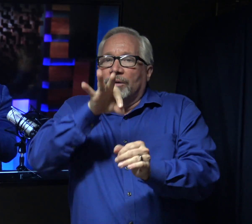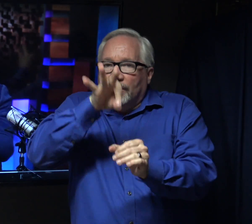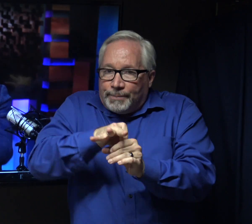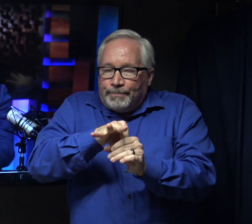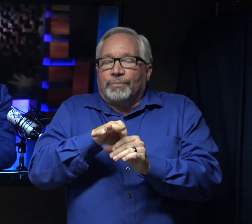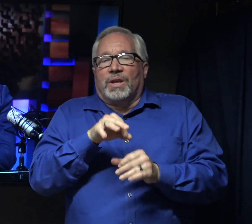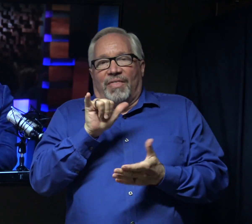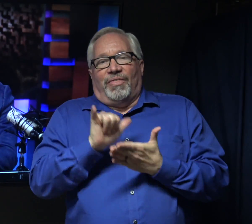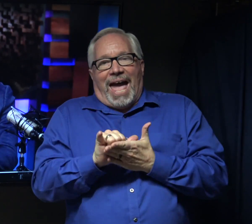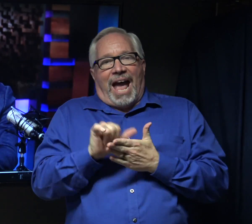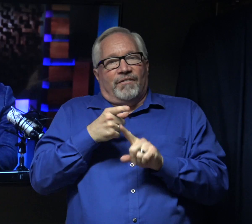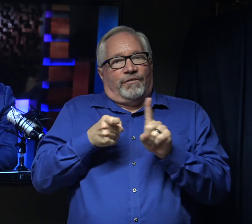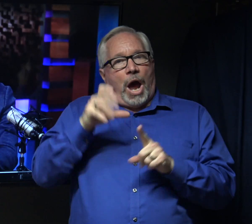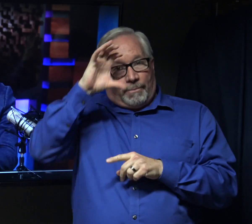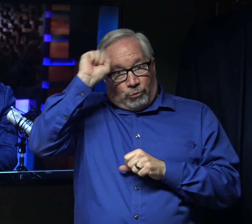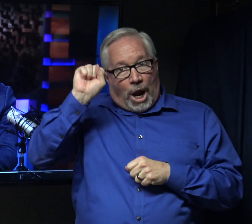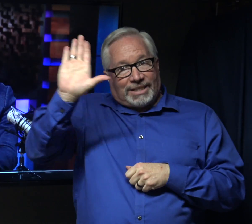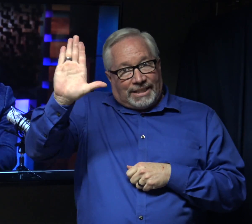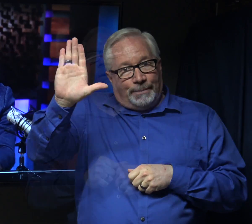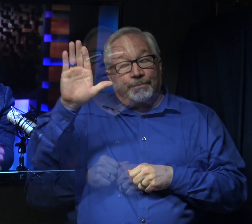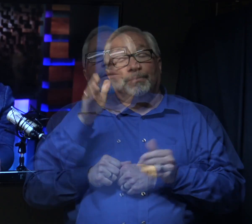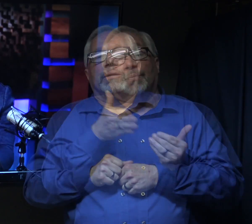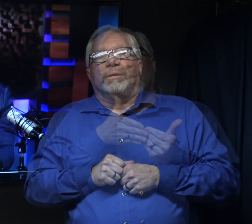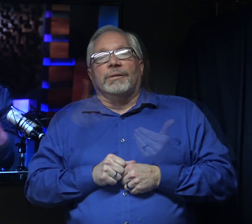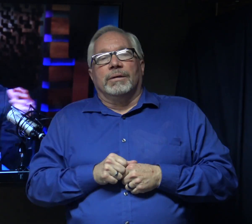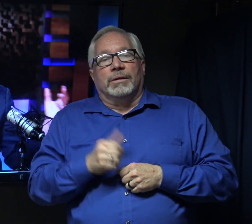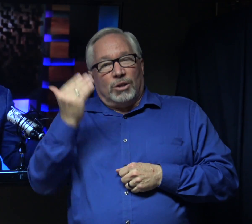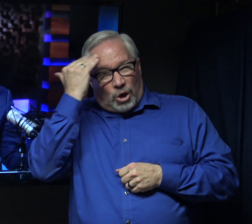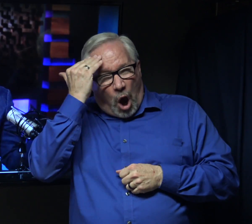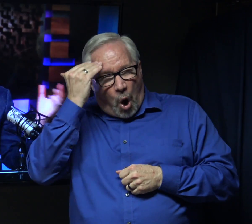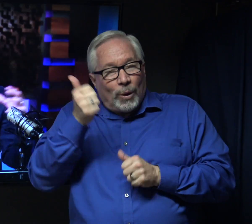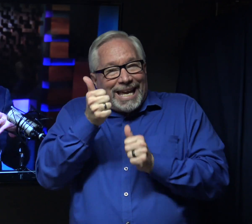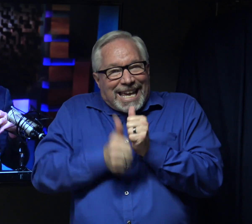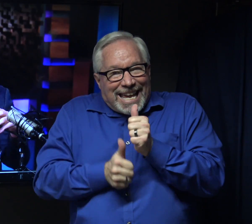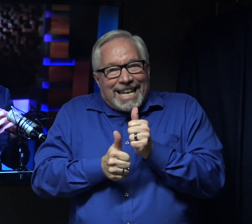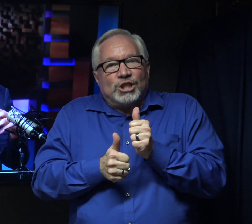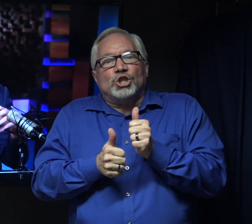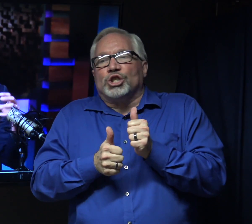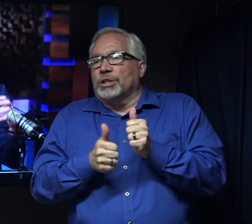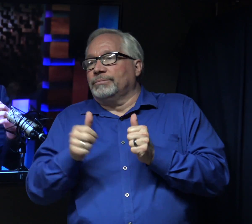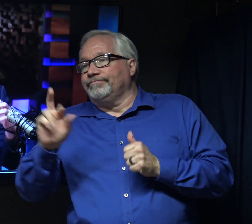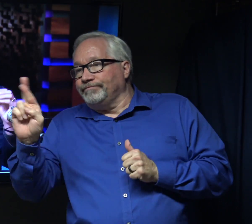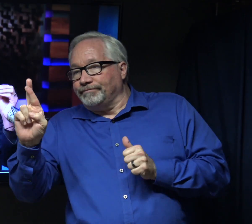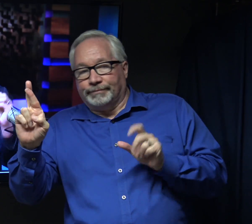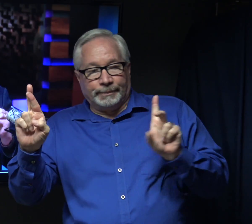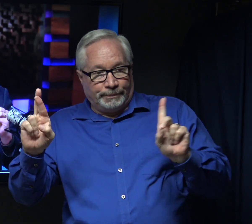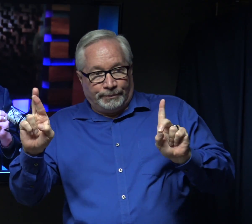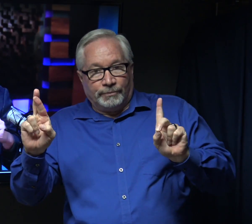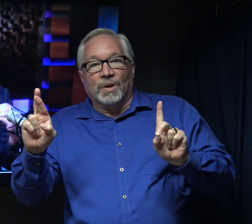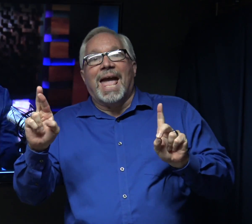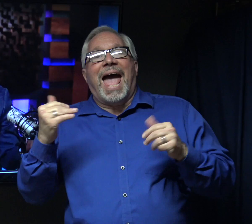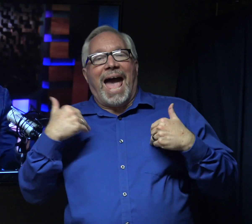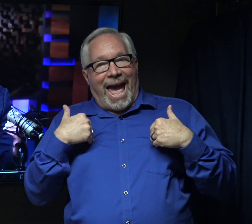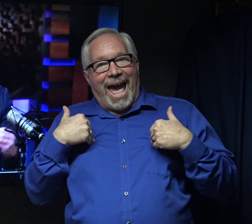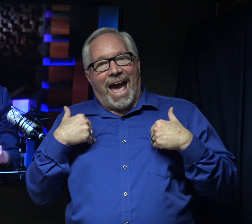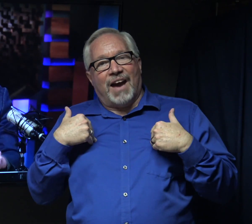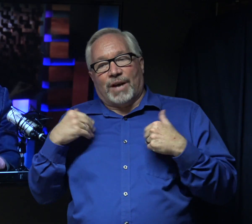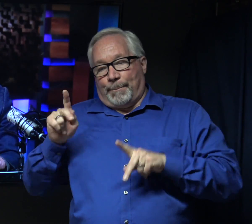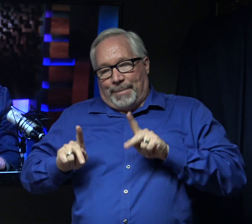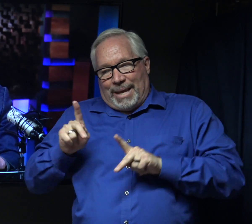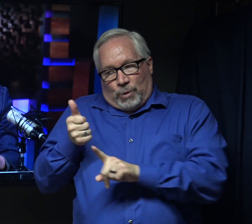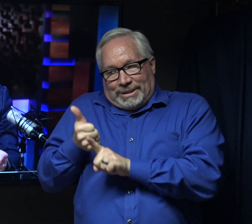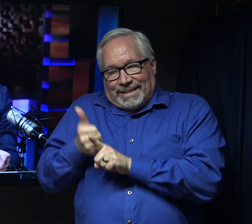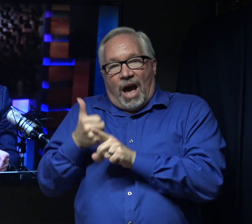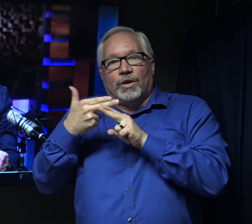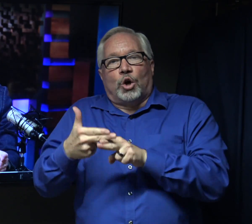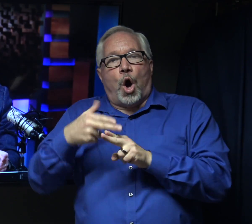given immediately after the legacy media called the election. Each campaign during elections is permitted to have poll watchers to make sure that shenanigans don't